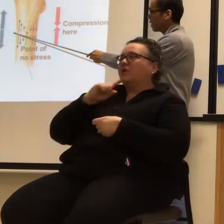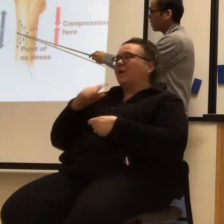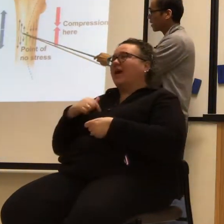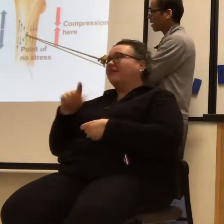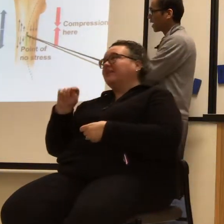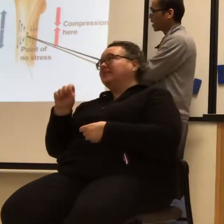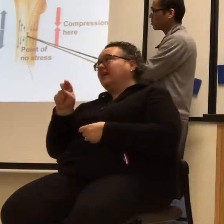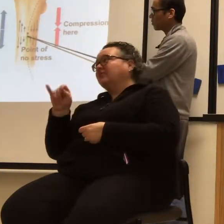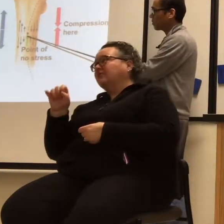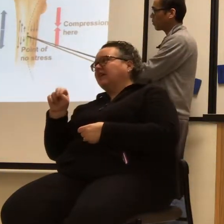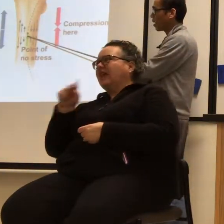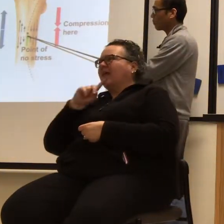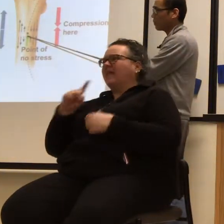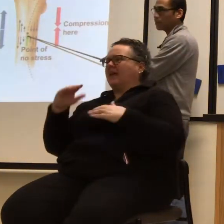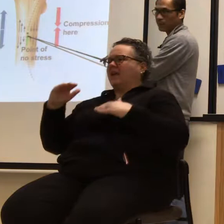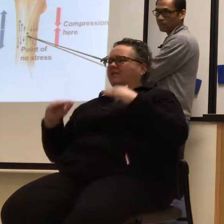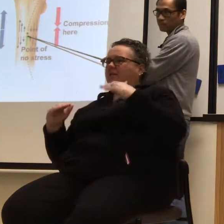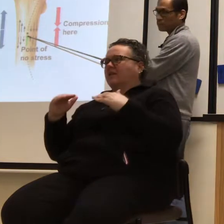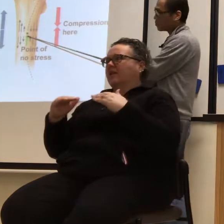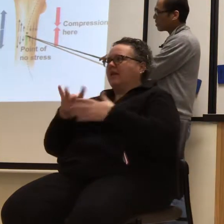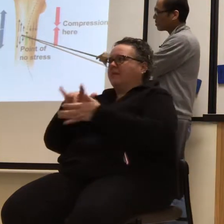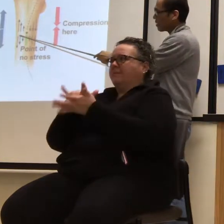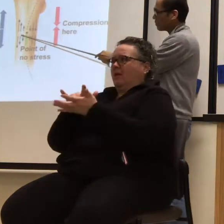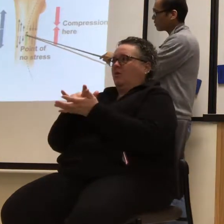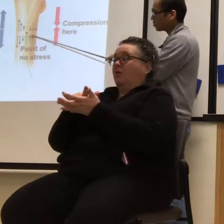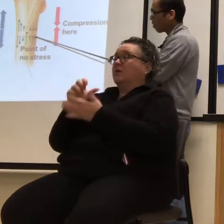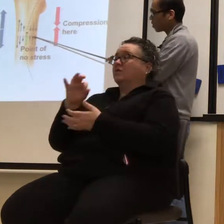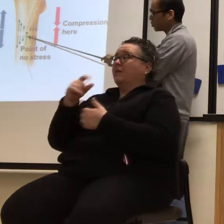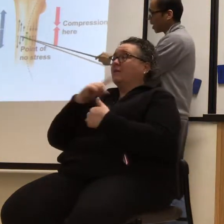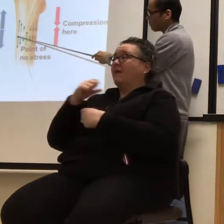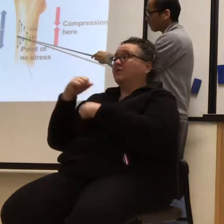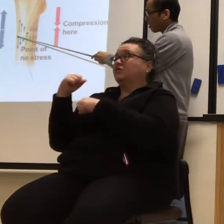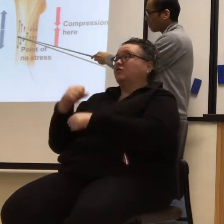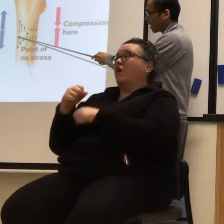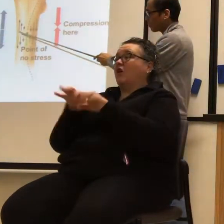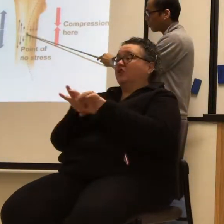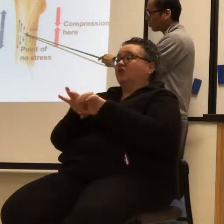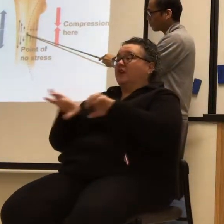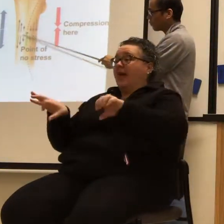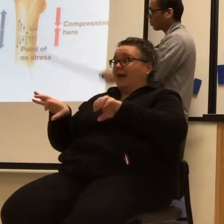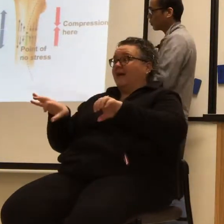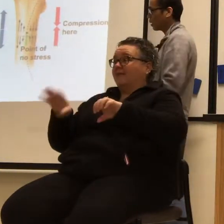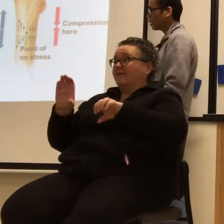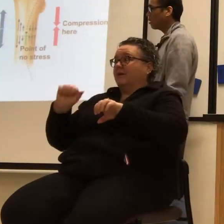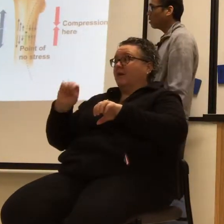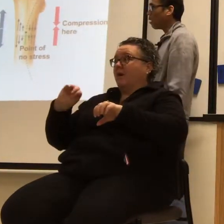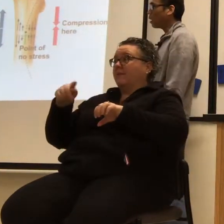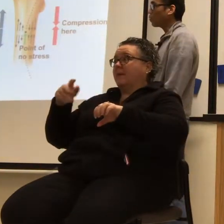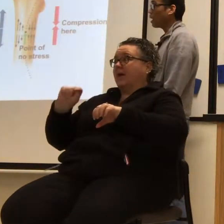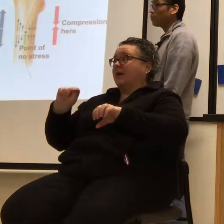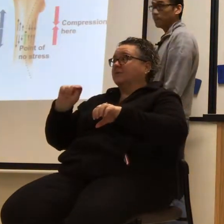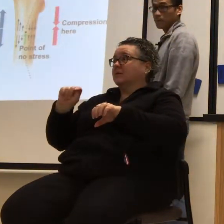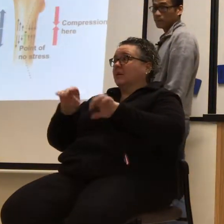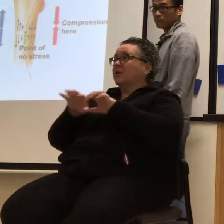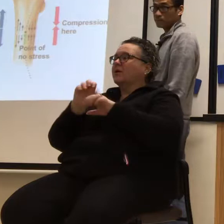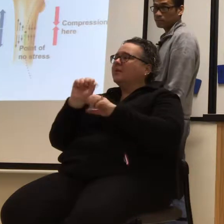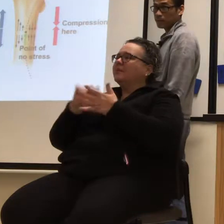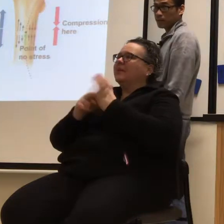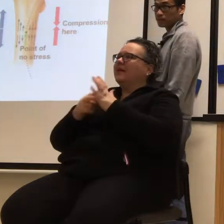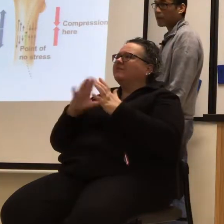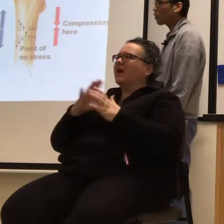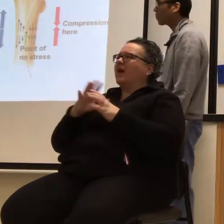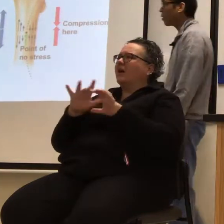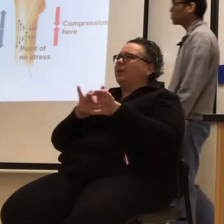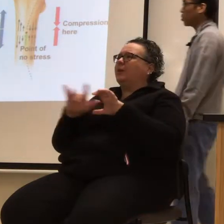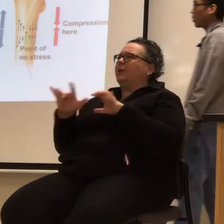side. They kind of cancel each other out in the middle. So as long as you have a strong shaft of compact bone, you can afford to be hollowed out in the middle.